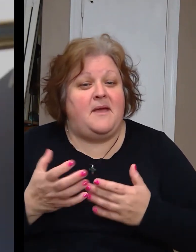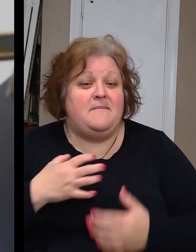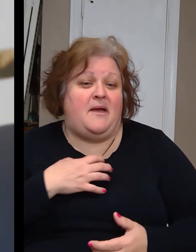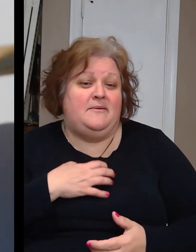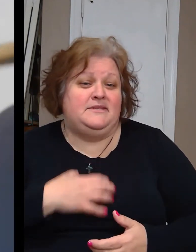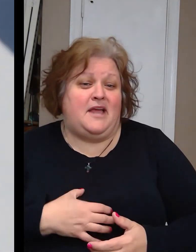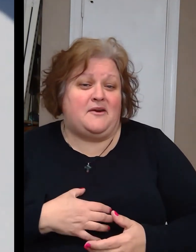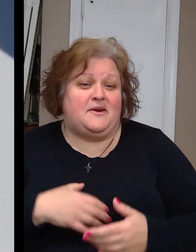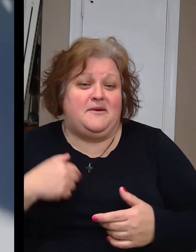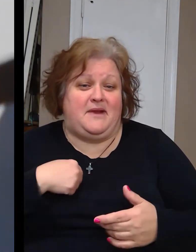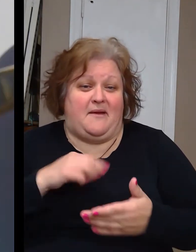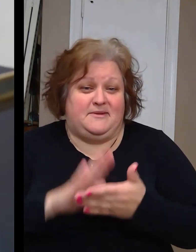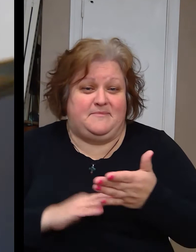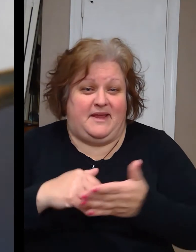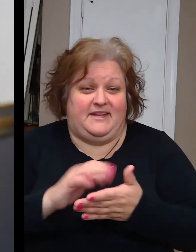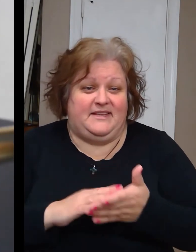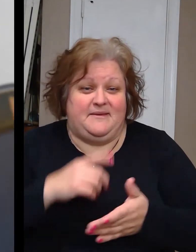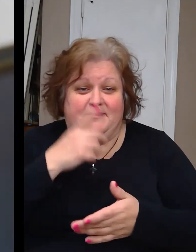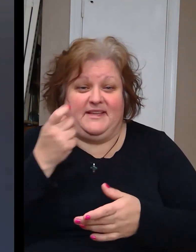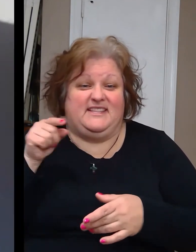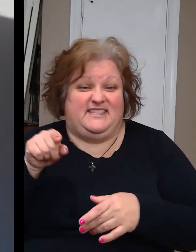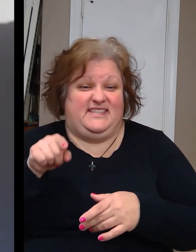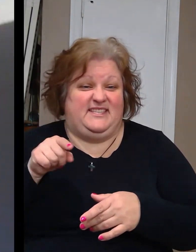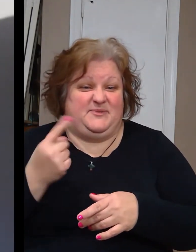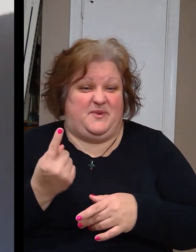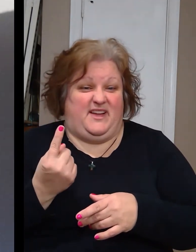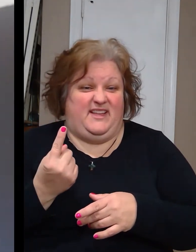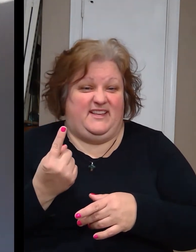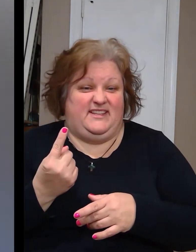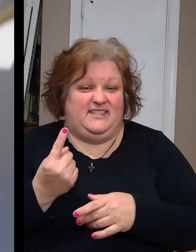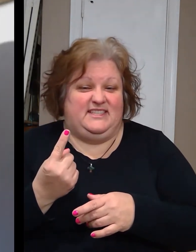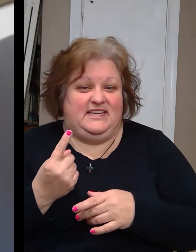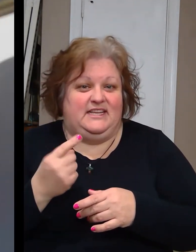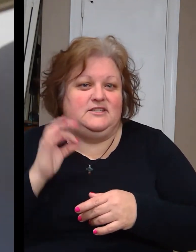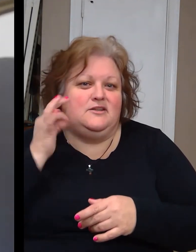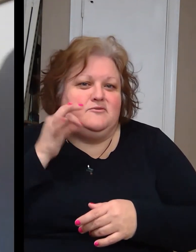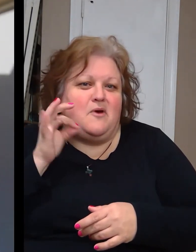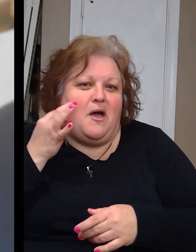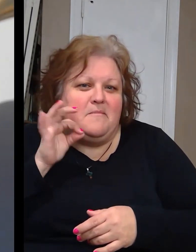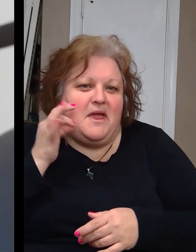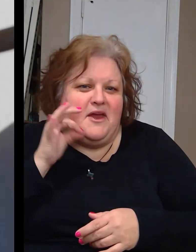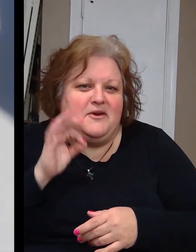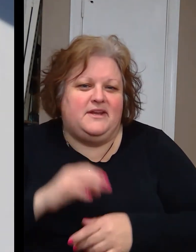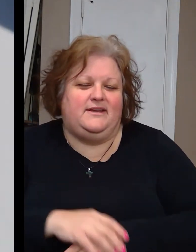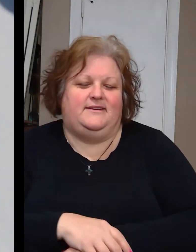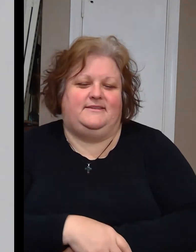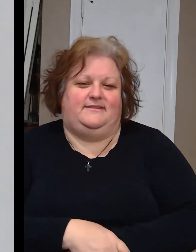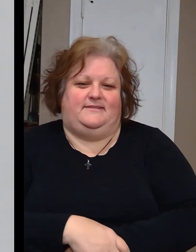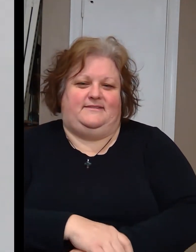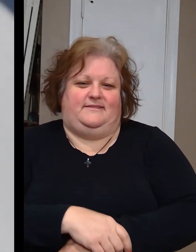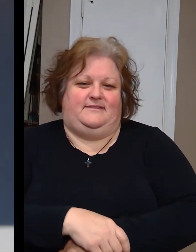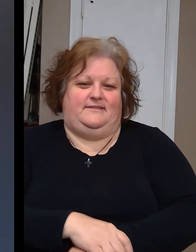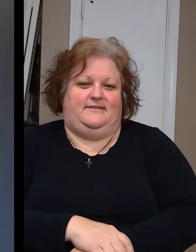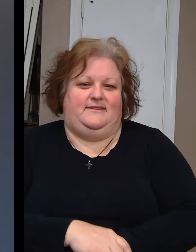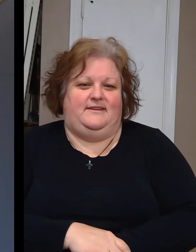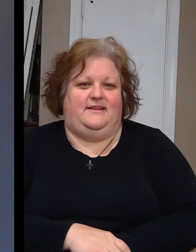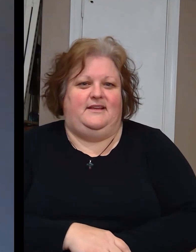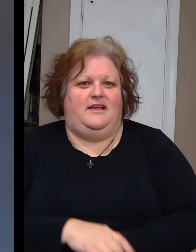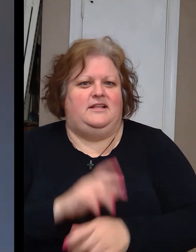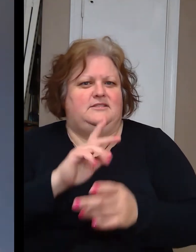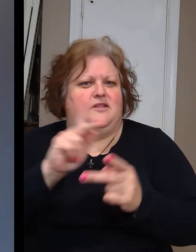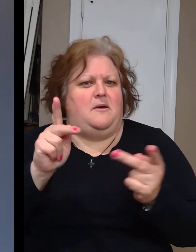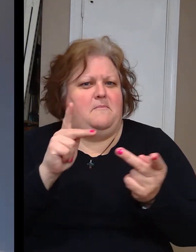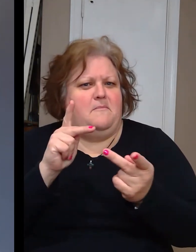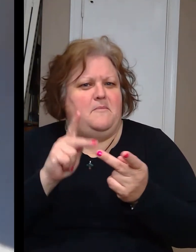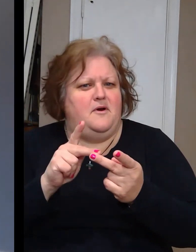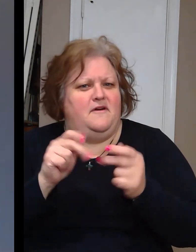Maybe I was hungry when I was painting my rocks, because then I turned this rock into a strawberry. Thought it